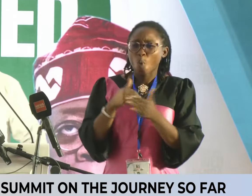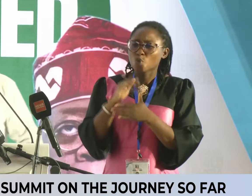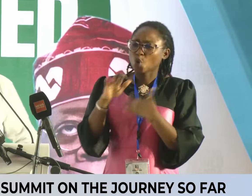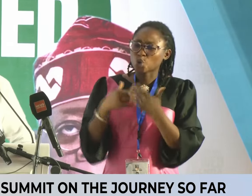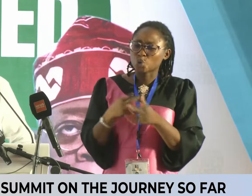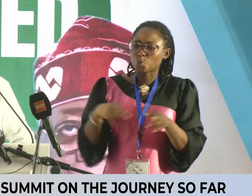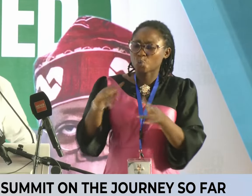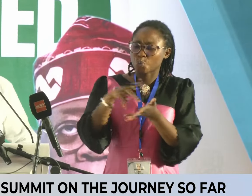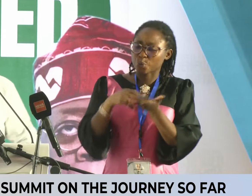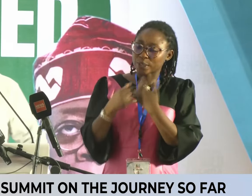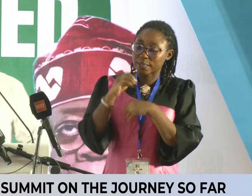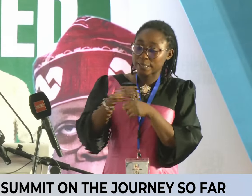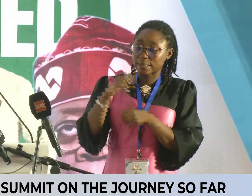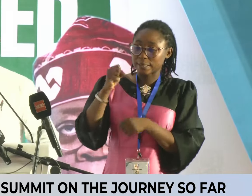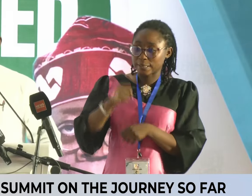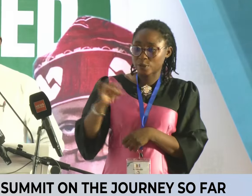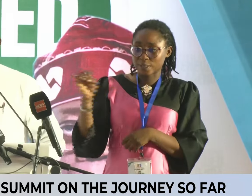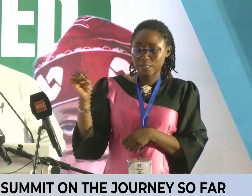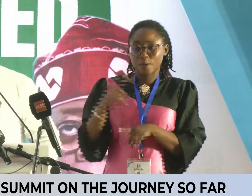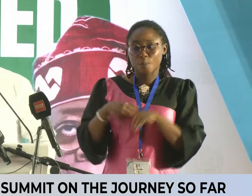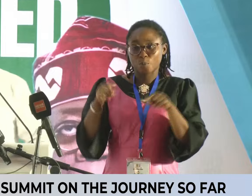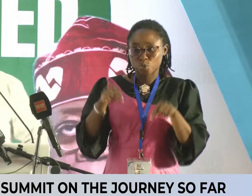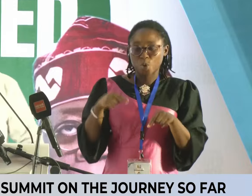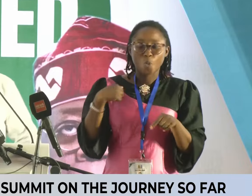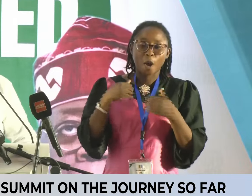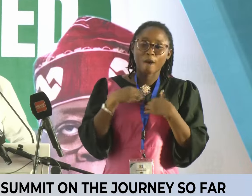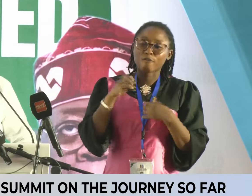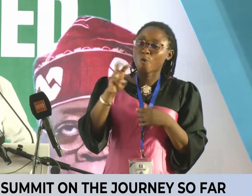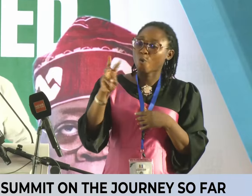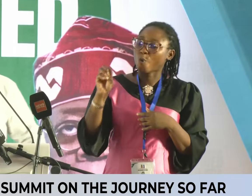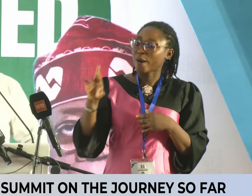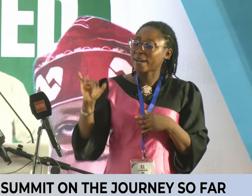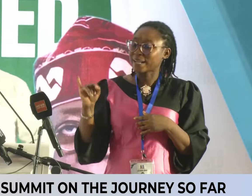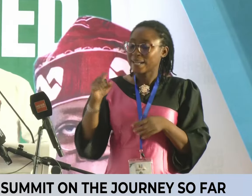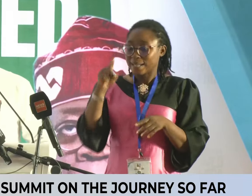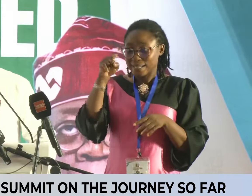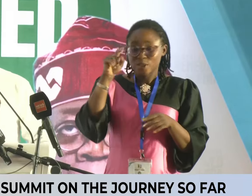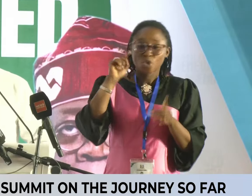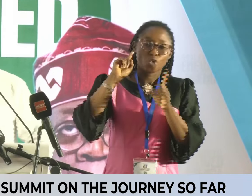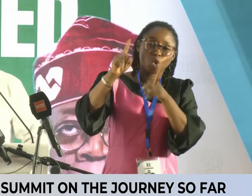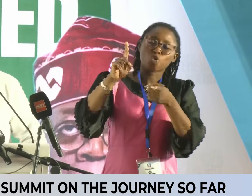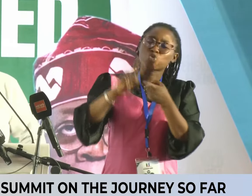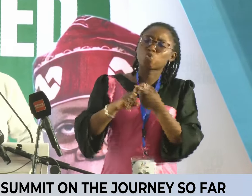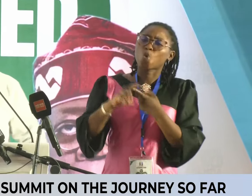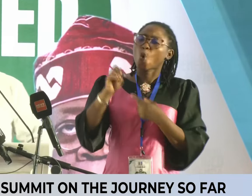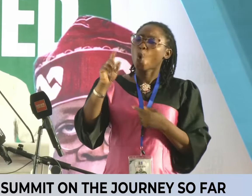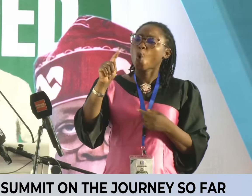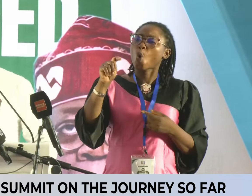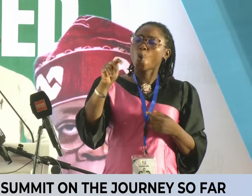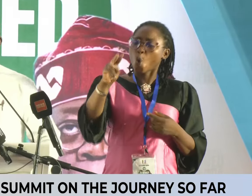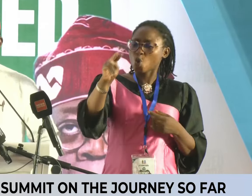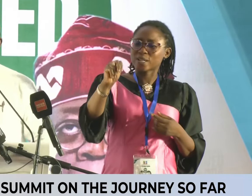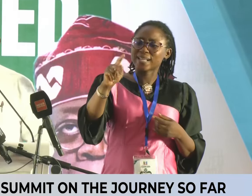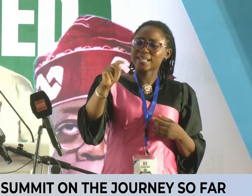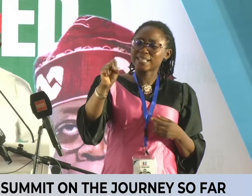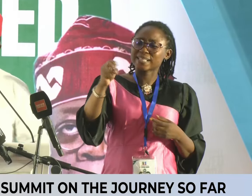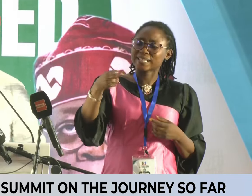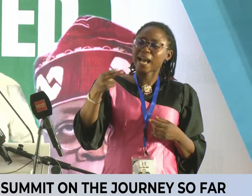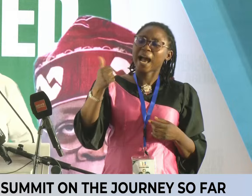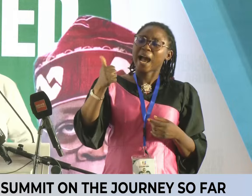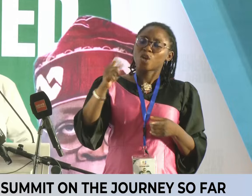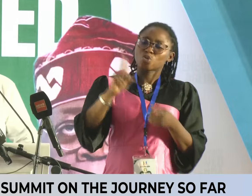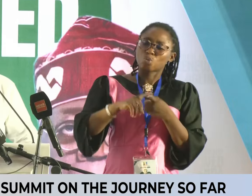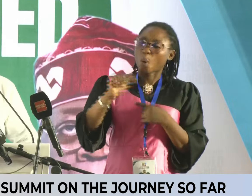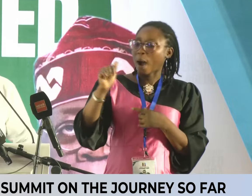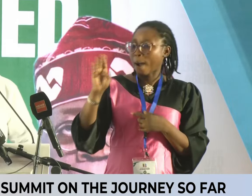in Southeast. But today we have the Owerri, down to Onisha Owerri, down to Aba, is